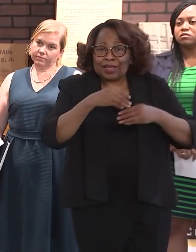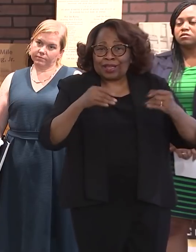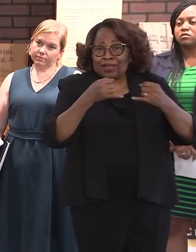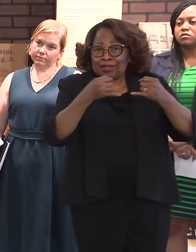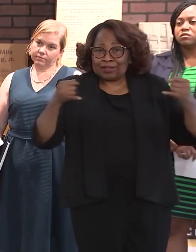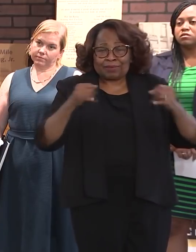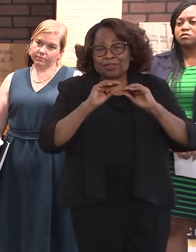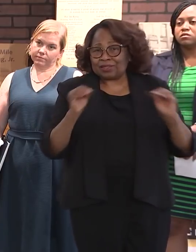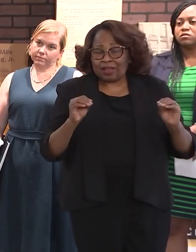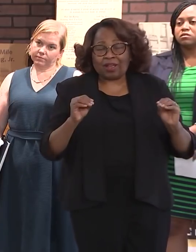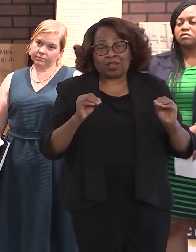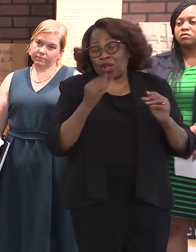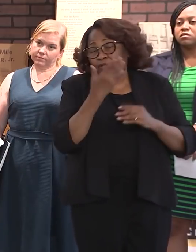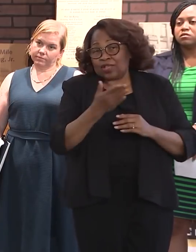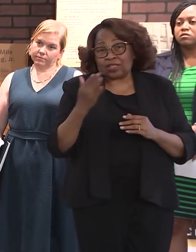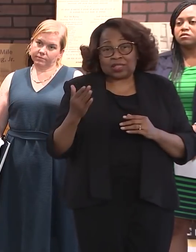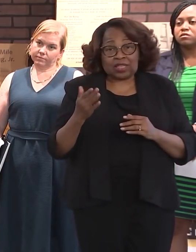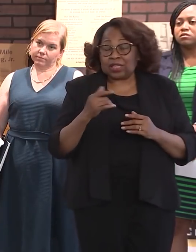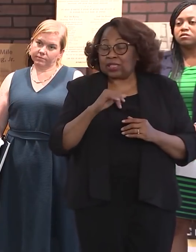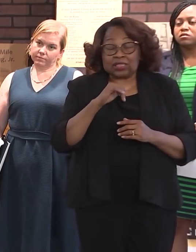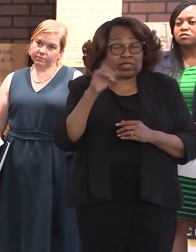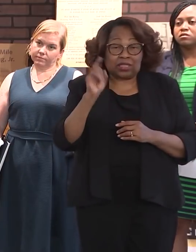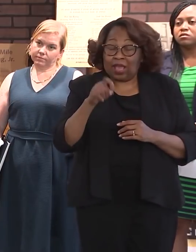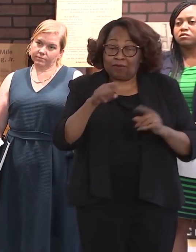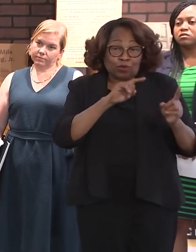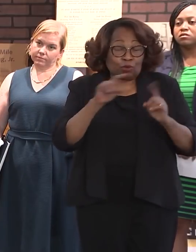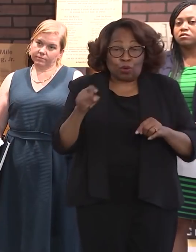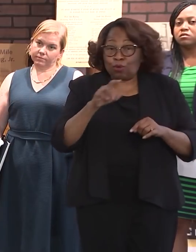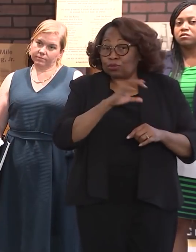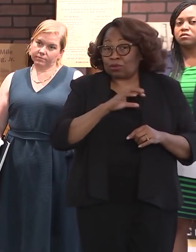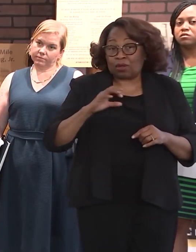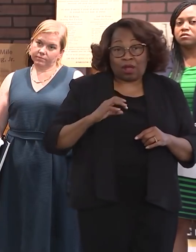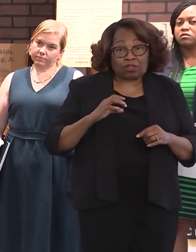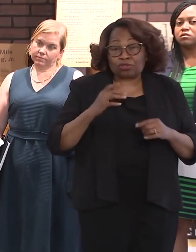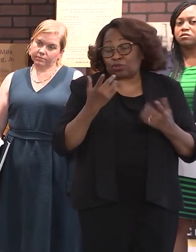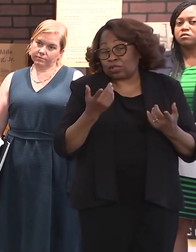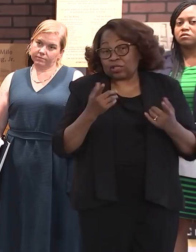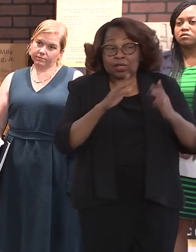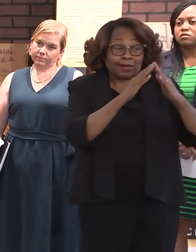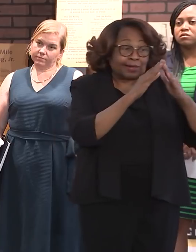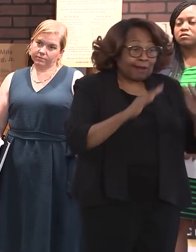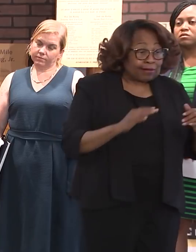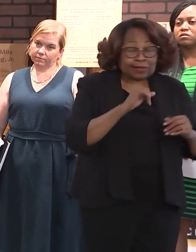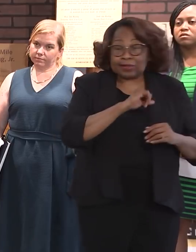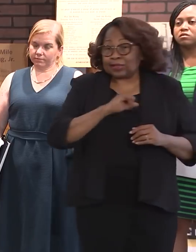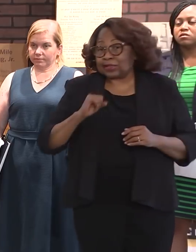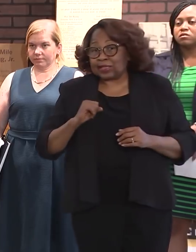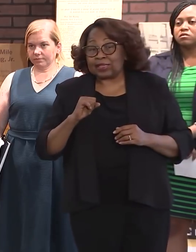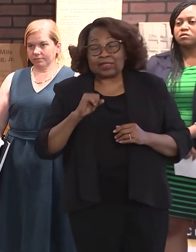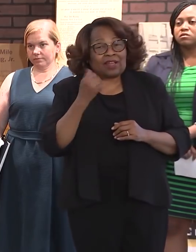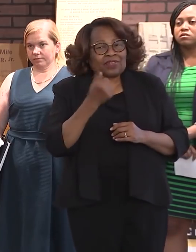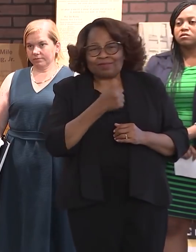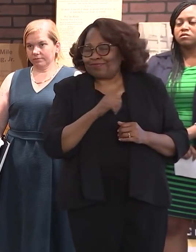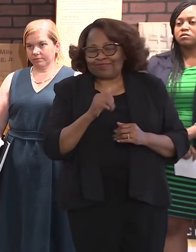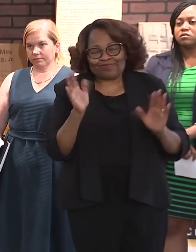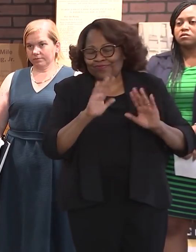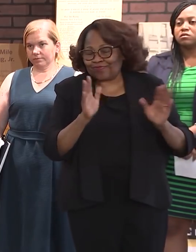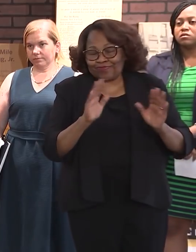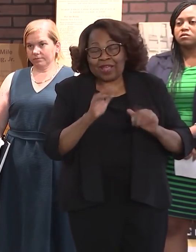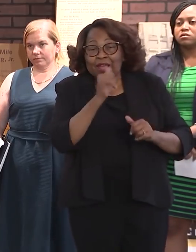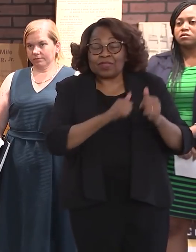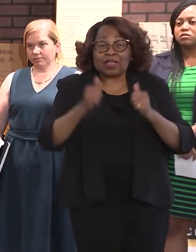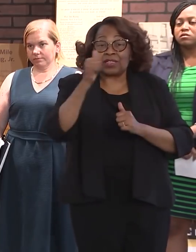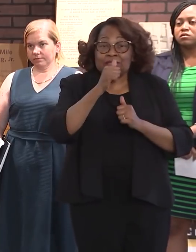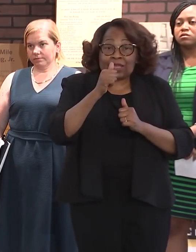low-hanging fruit. They don't have to go to Congress and deal with the vagaries of the House and the Senate. These are things that the executive branch can do right